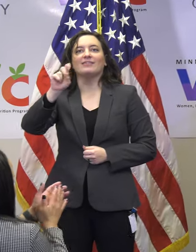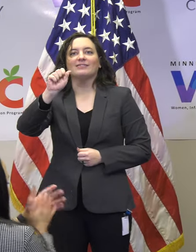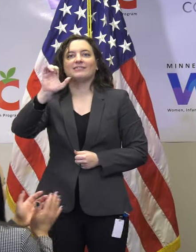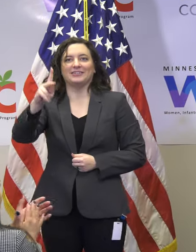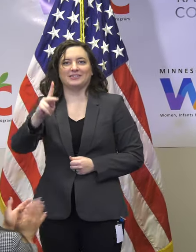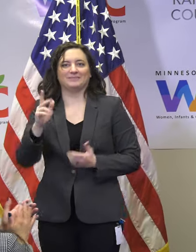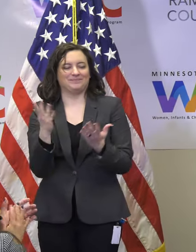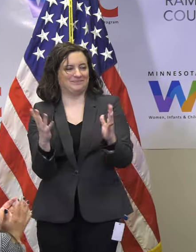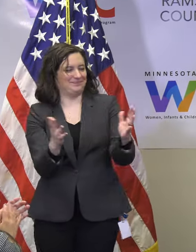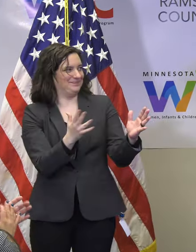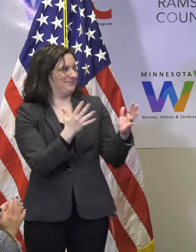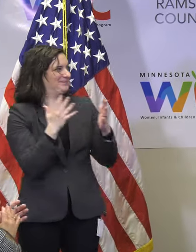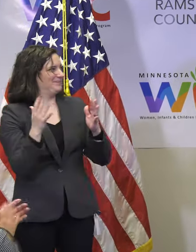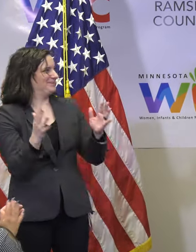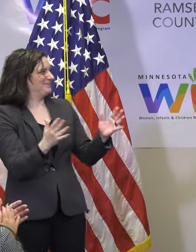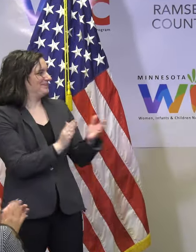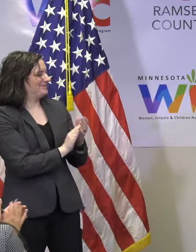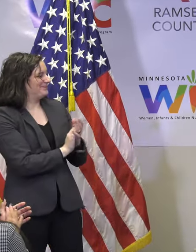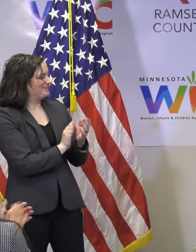Secretary.